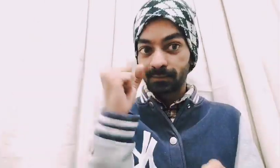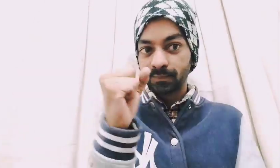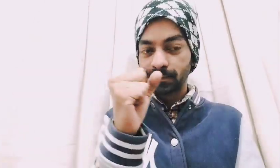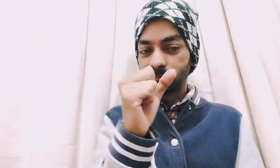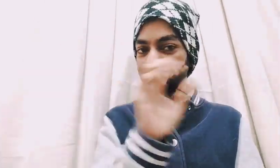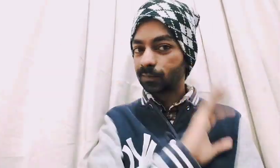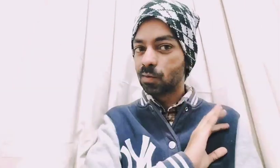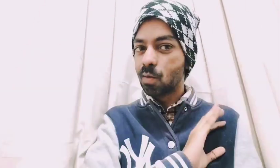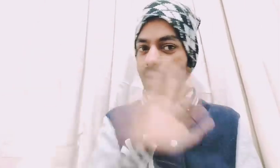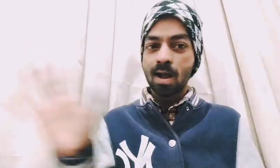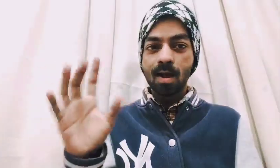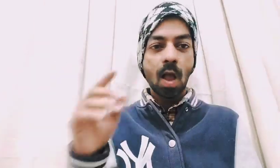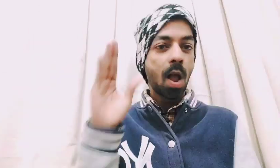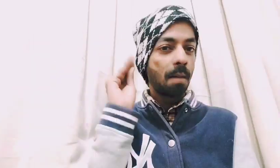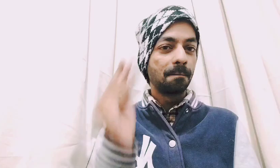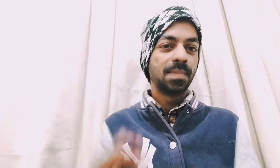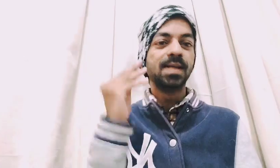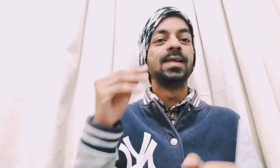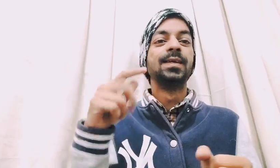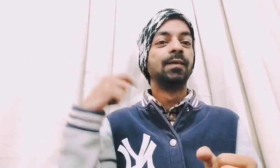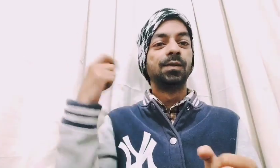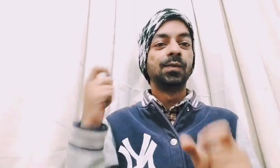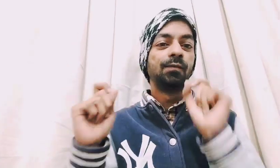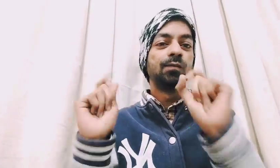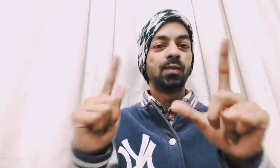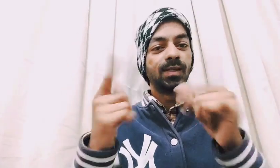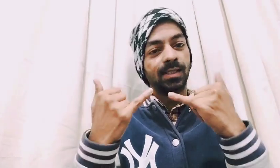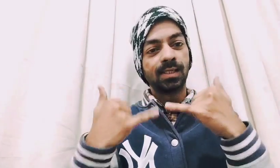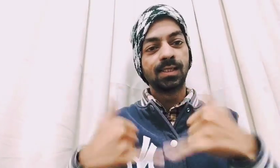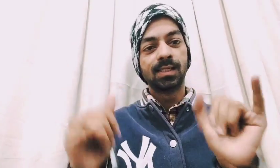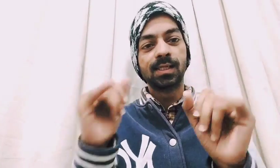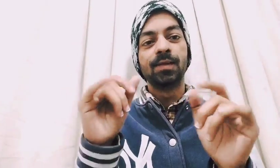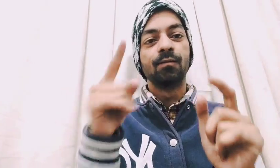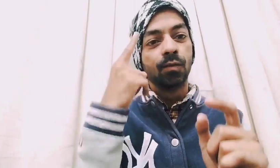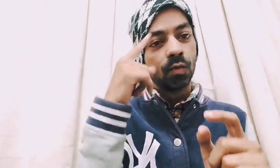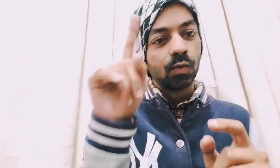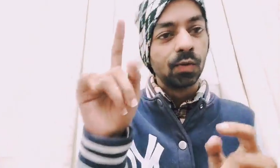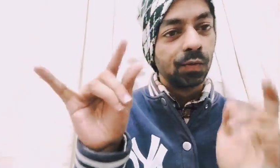Video done, ready, complete. If don't do forget to subscriber. Click